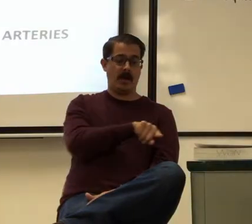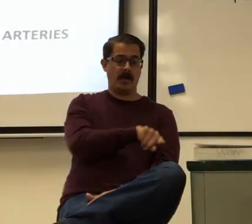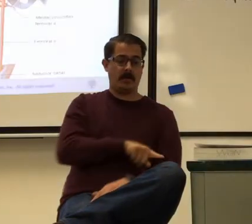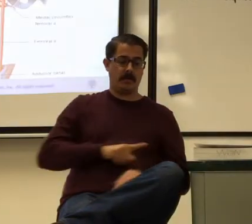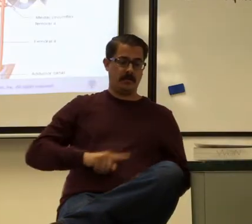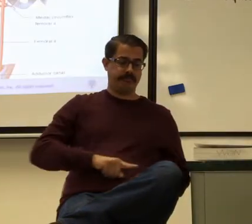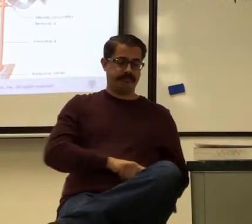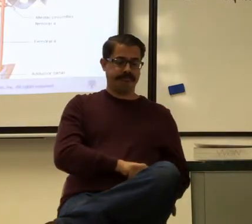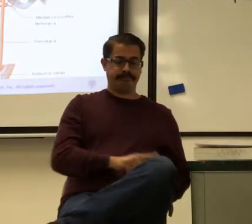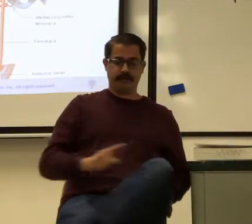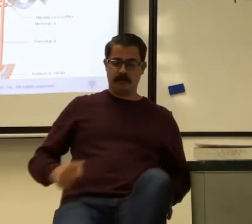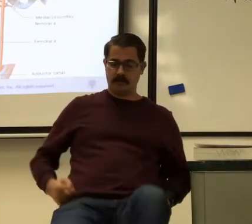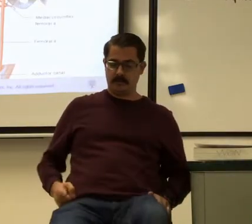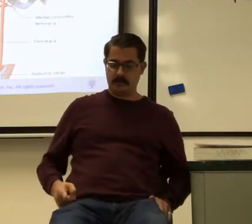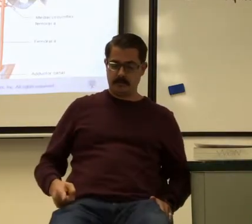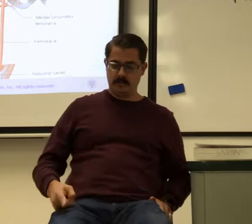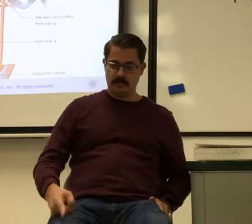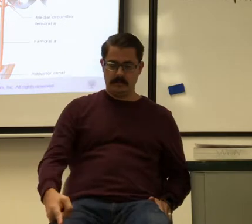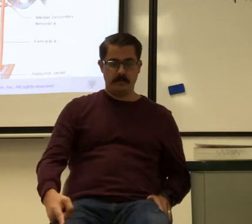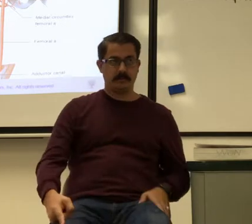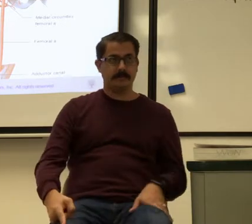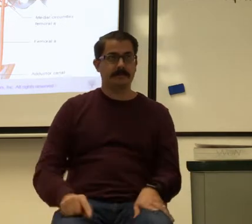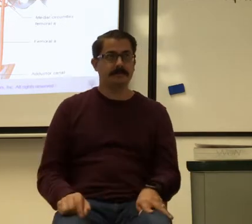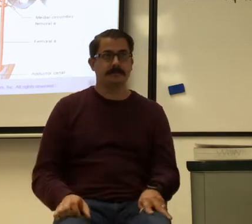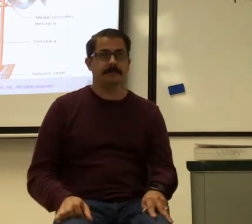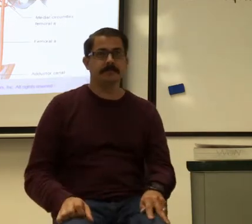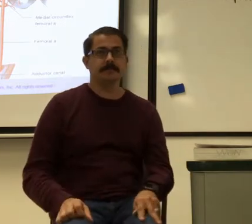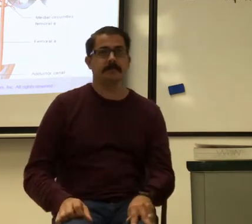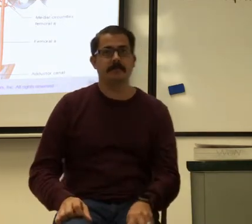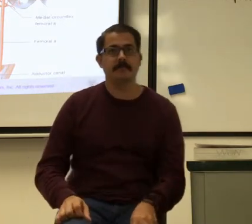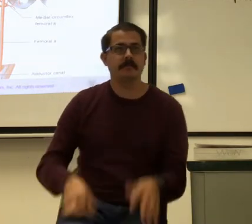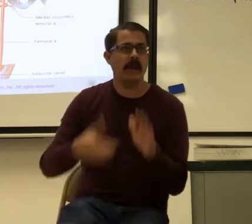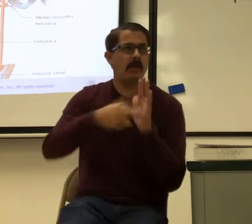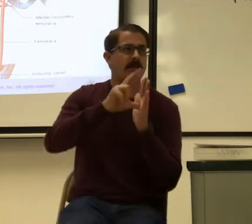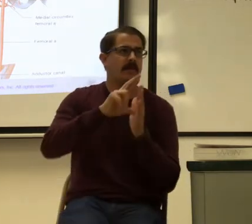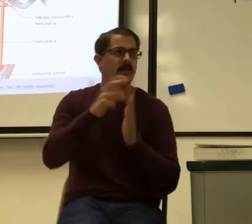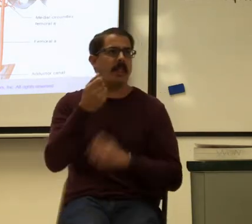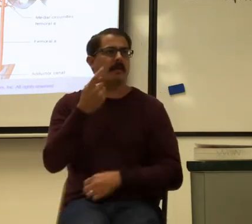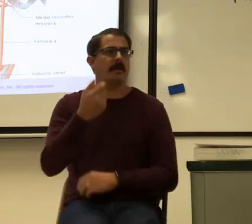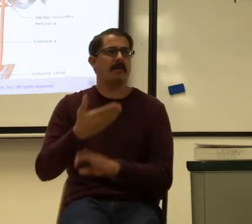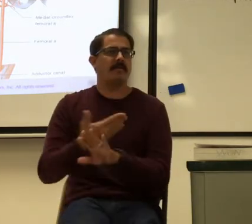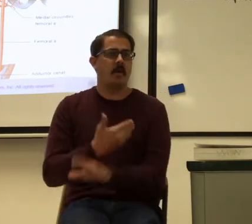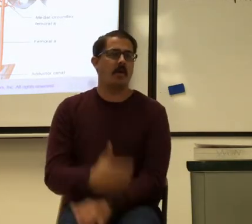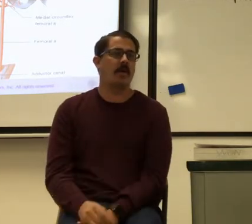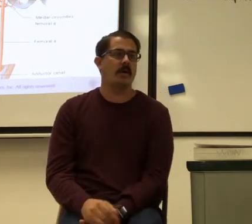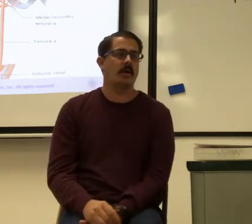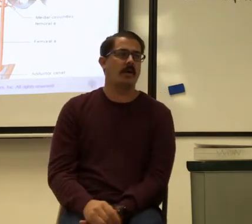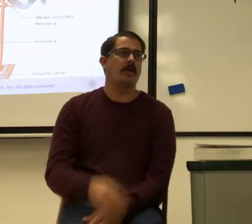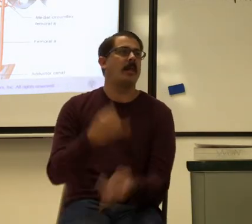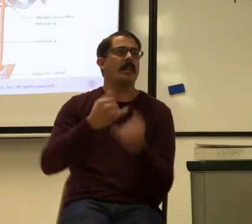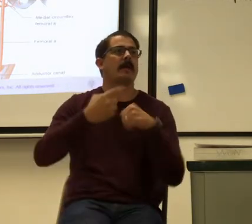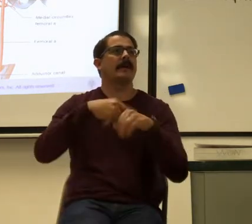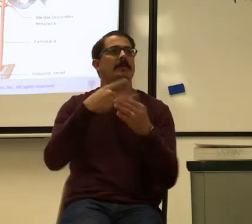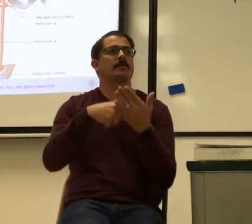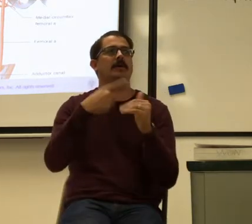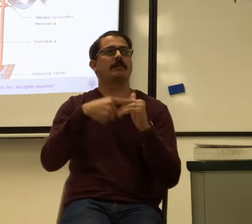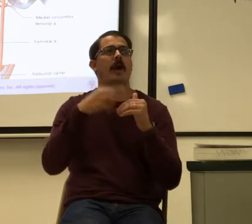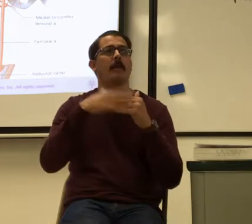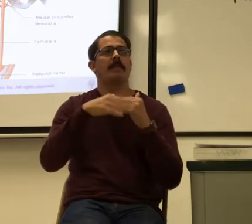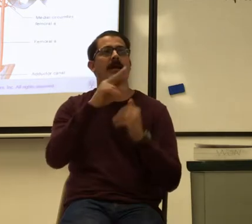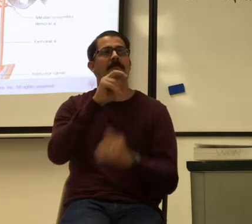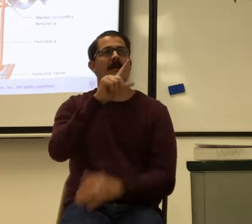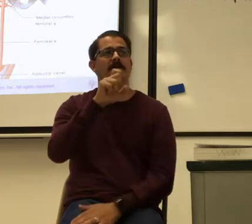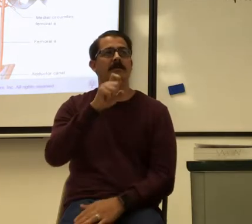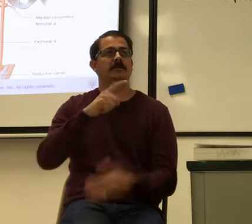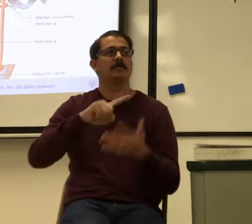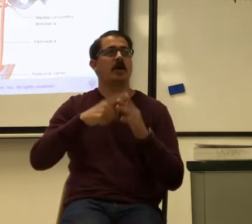thigh region. Use this picture to do it. Now, I did go over this before. The last time we talked about blood vessels here, we started with the